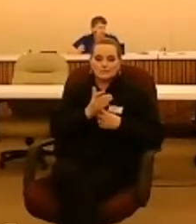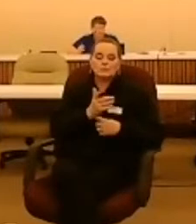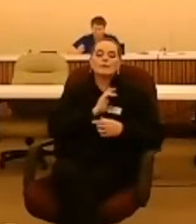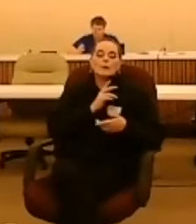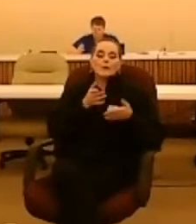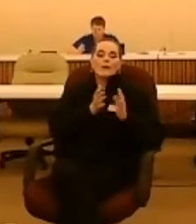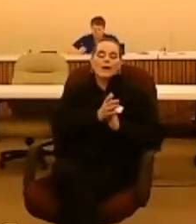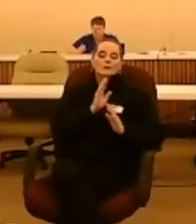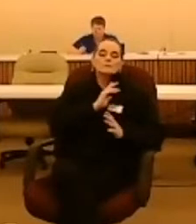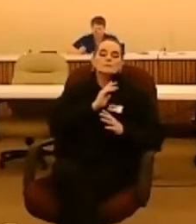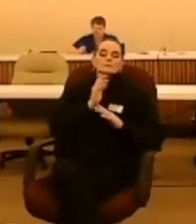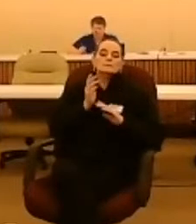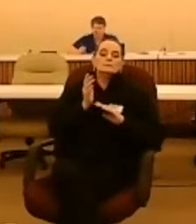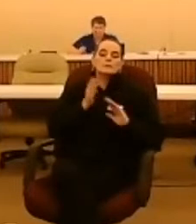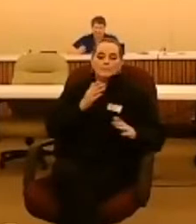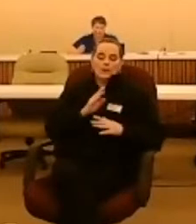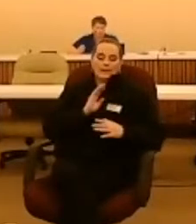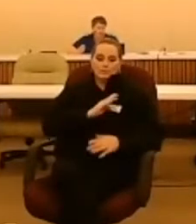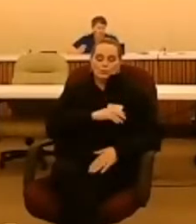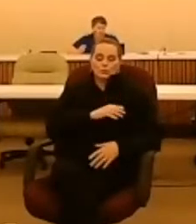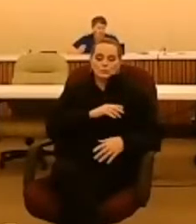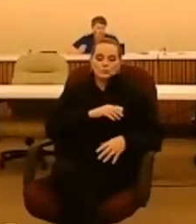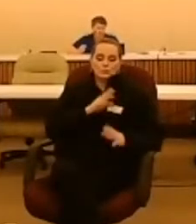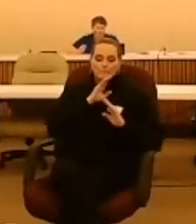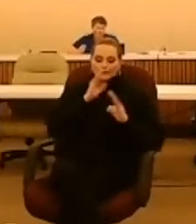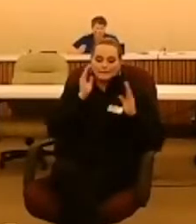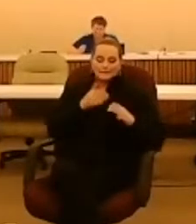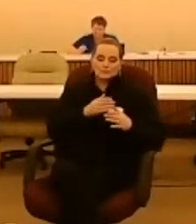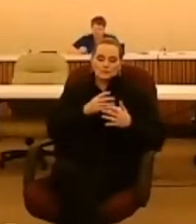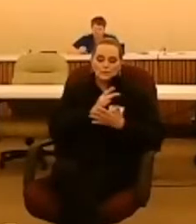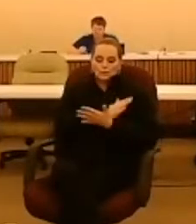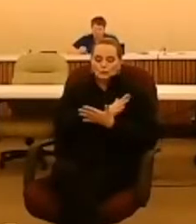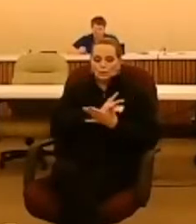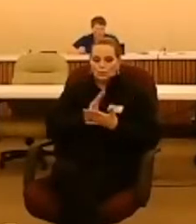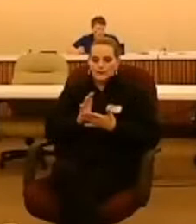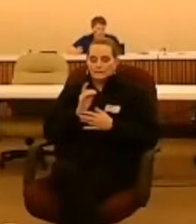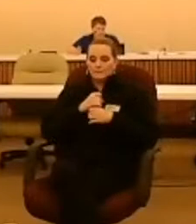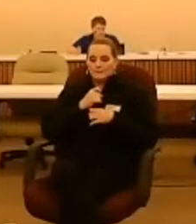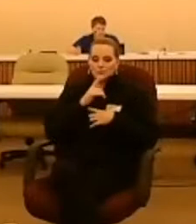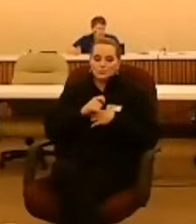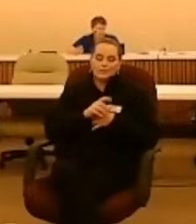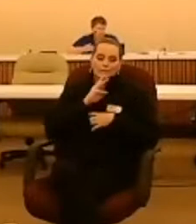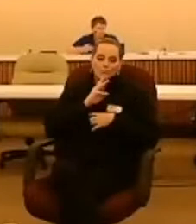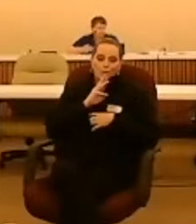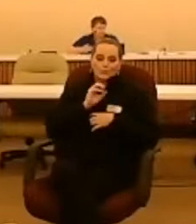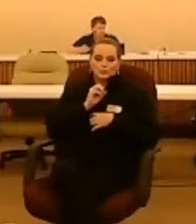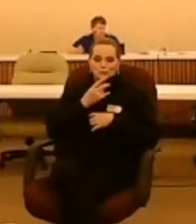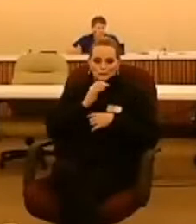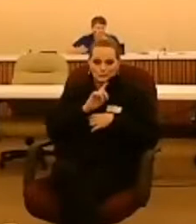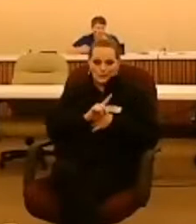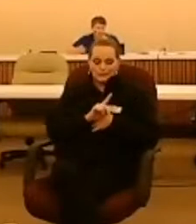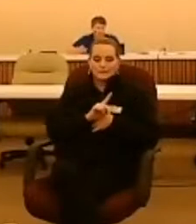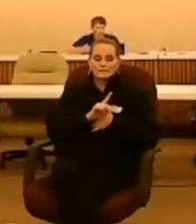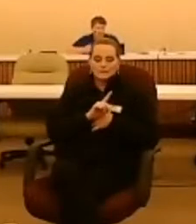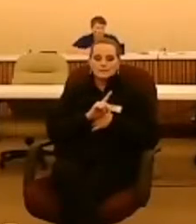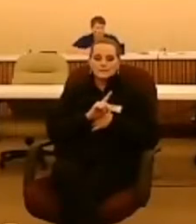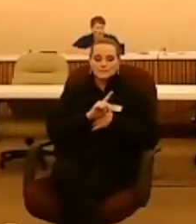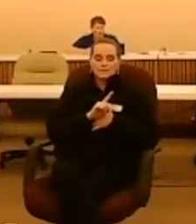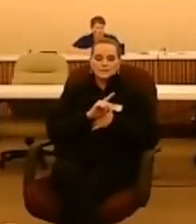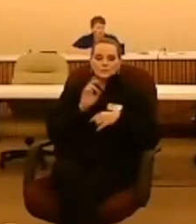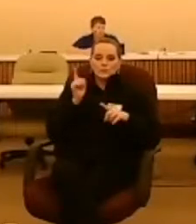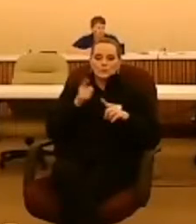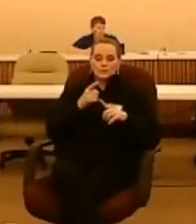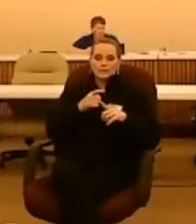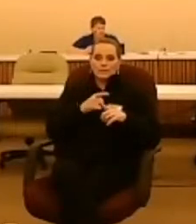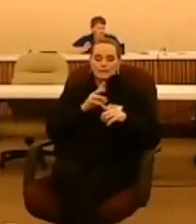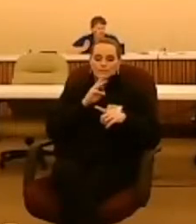planning board to pay attention to the grading, to make sure that the watershed that was, to go to that pond